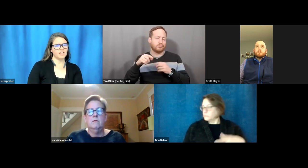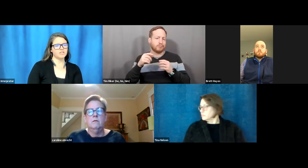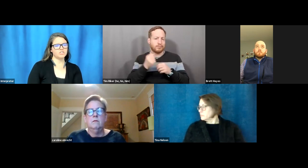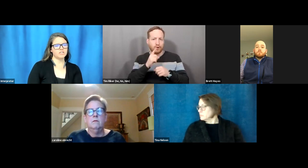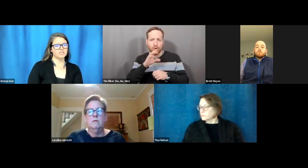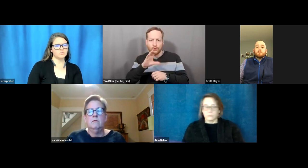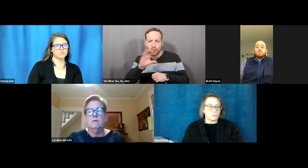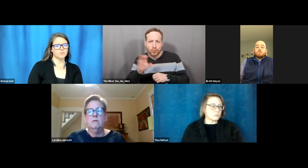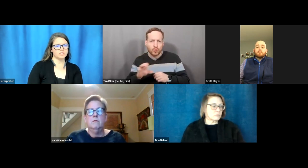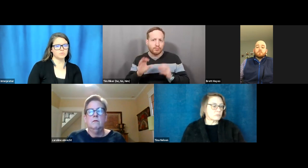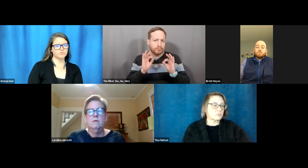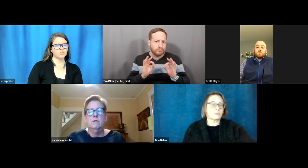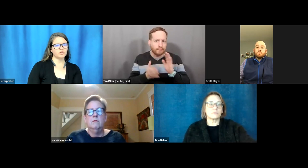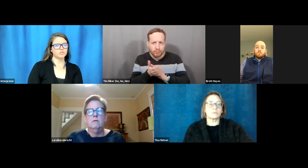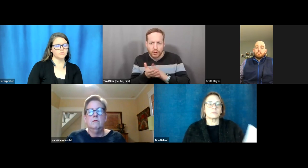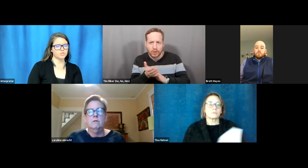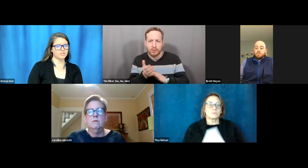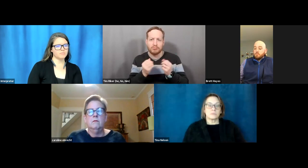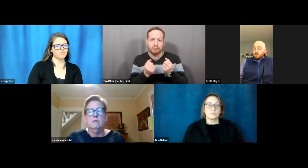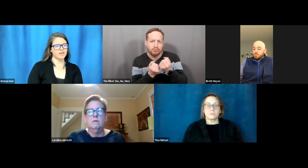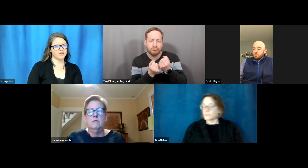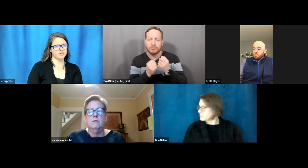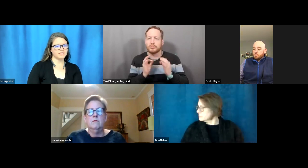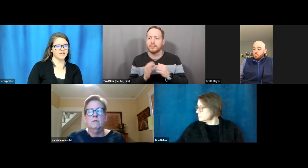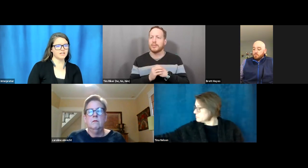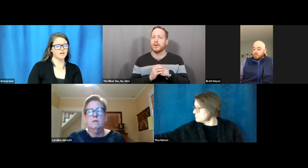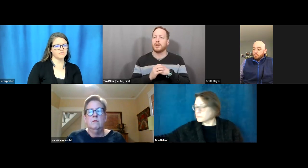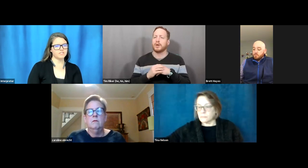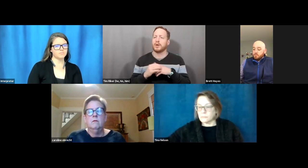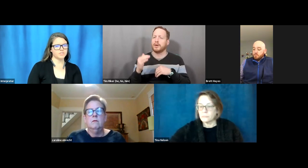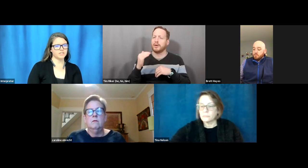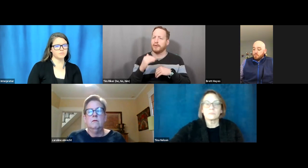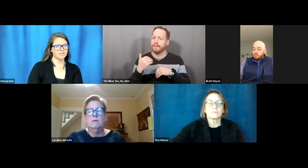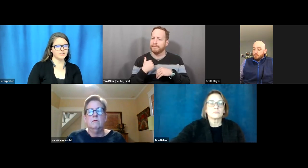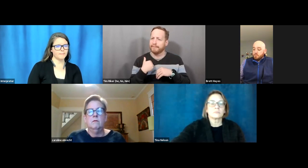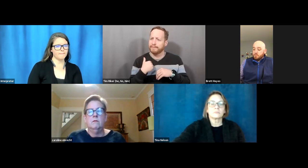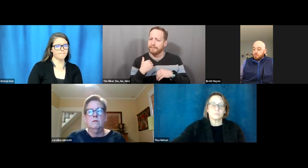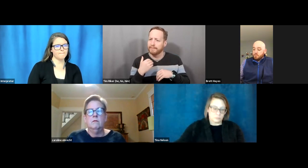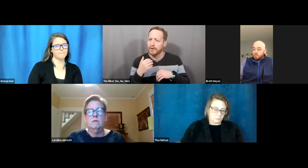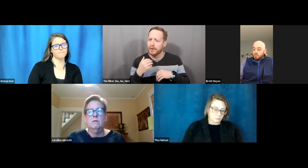And she is responsible for doing some of the admin and tech of this particular meeting.